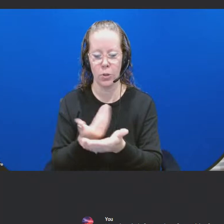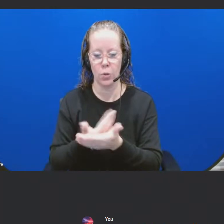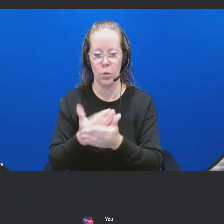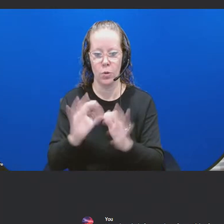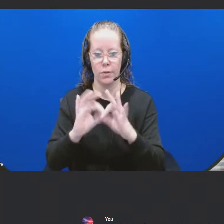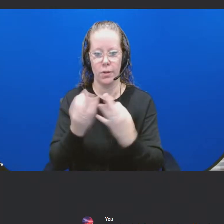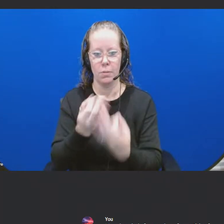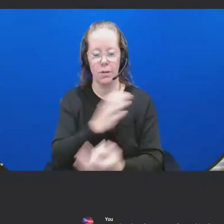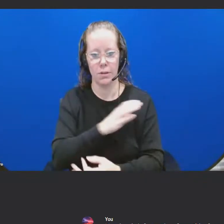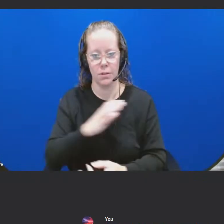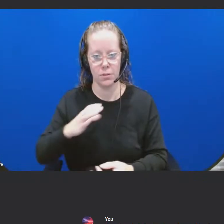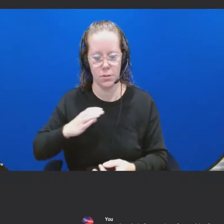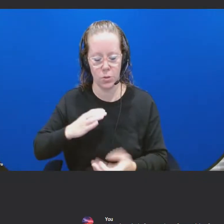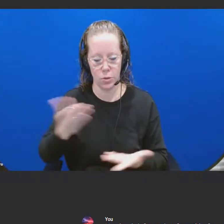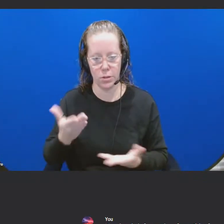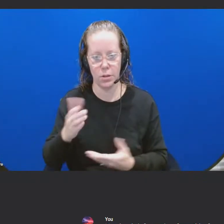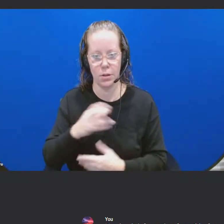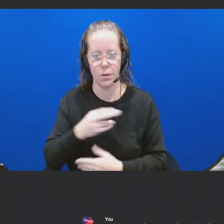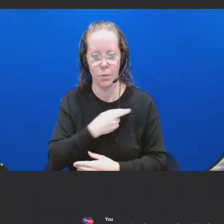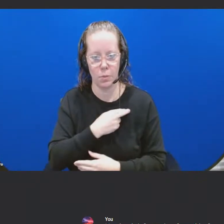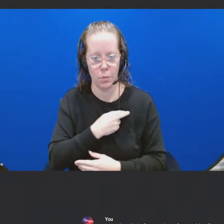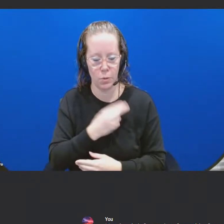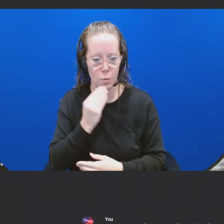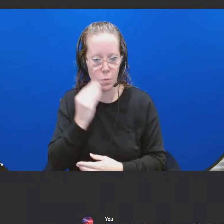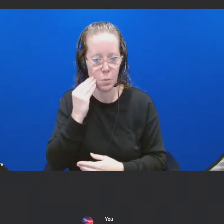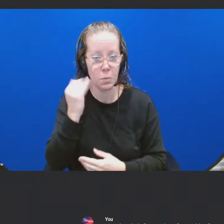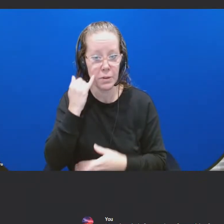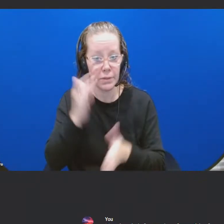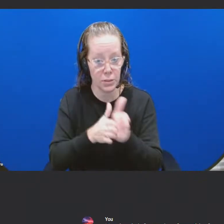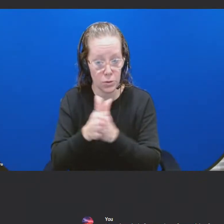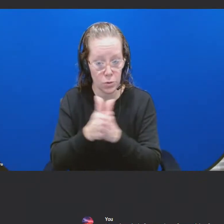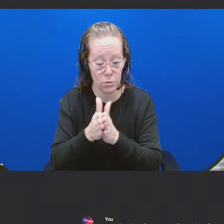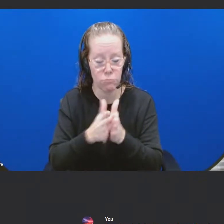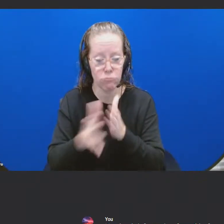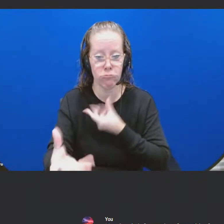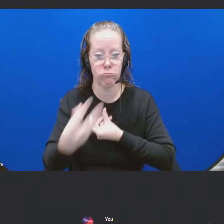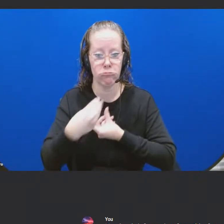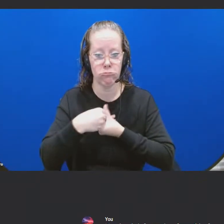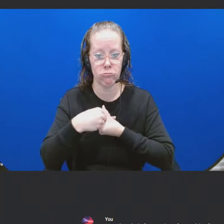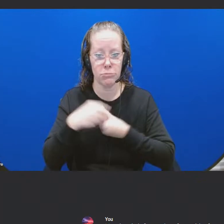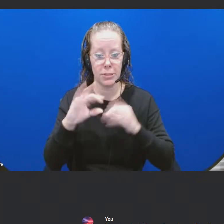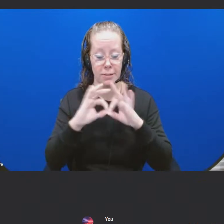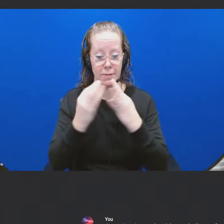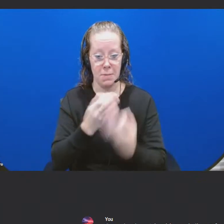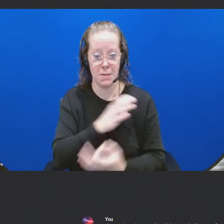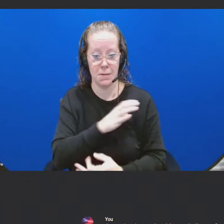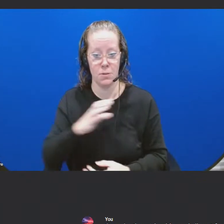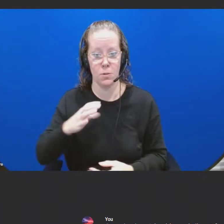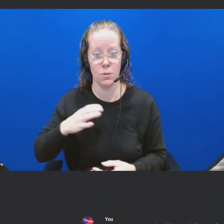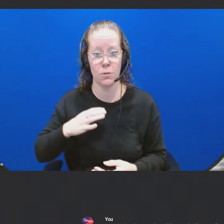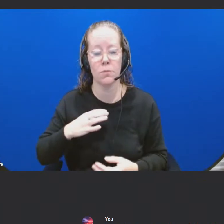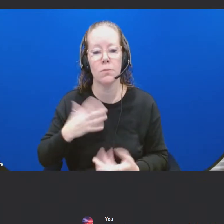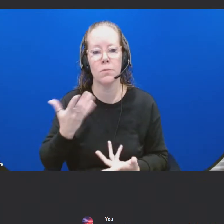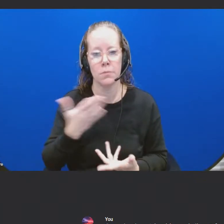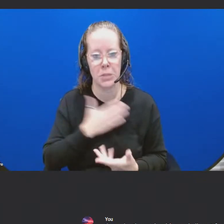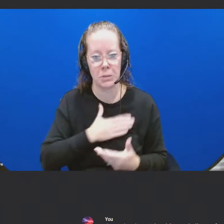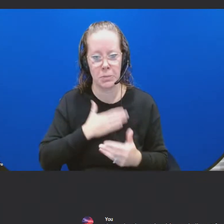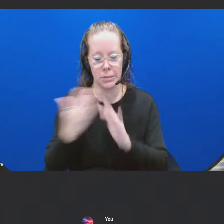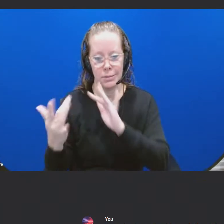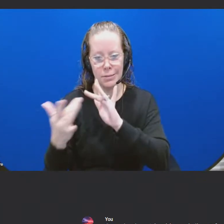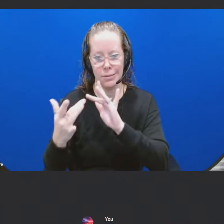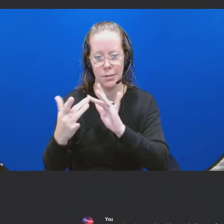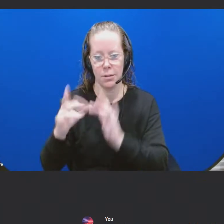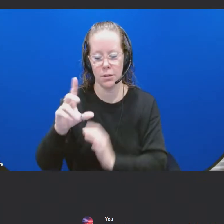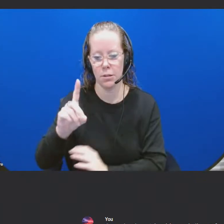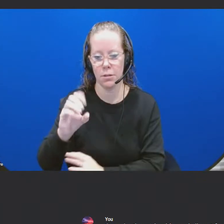at BRHD. If you're interested in being a part of the family council, please reach out to Donna Perkis